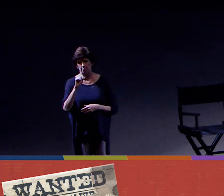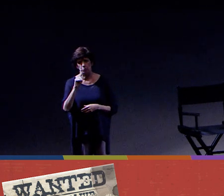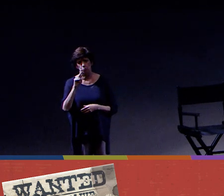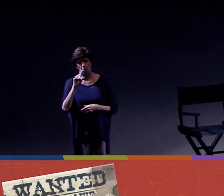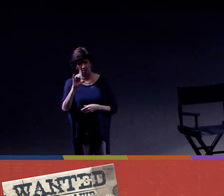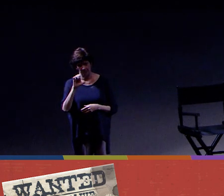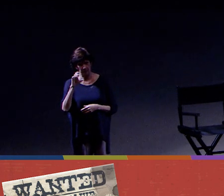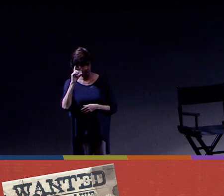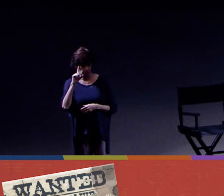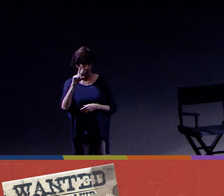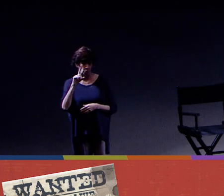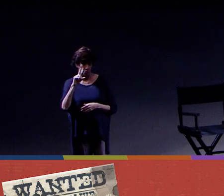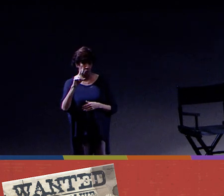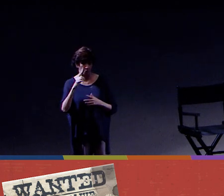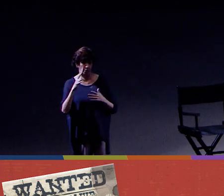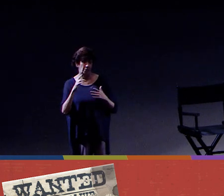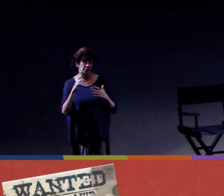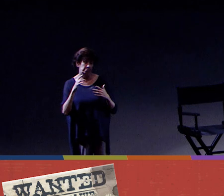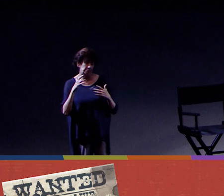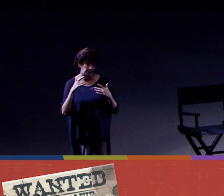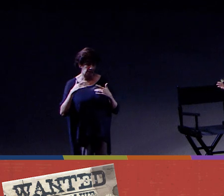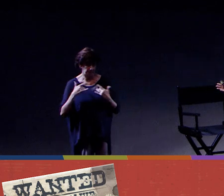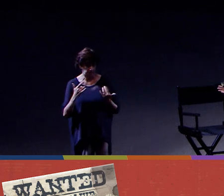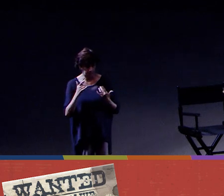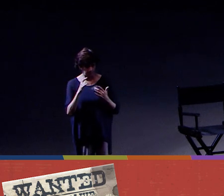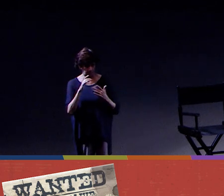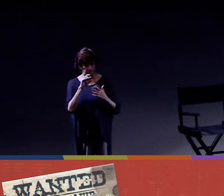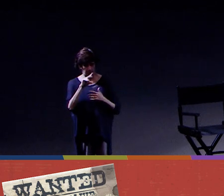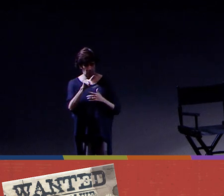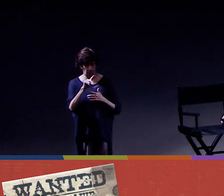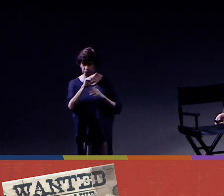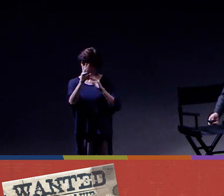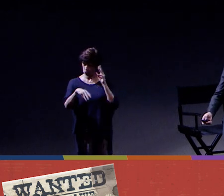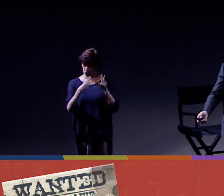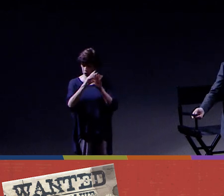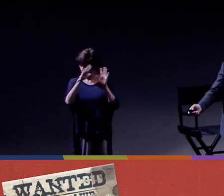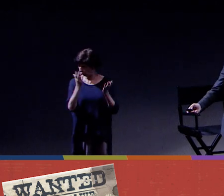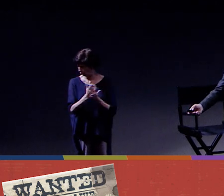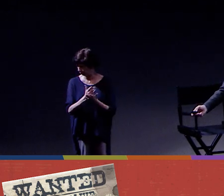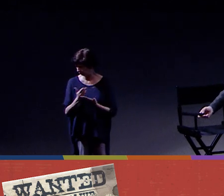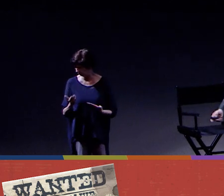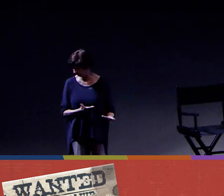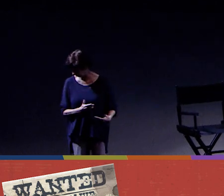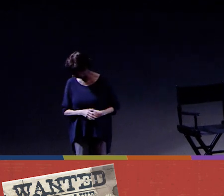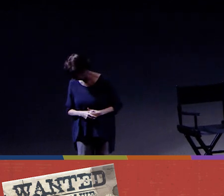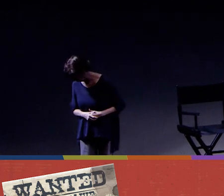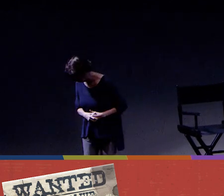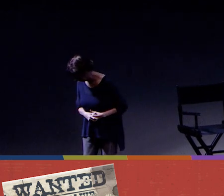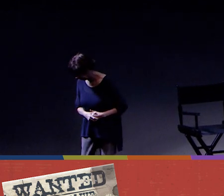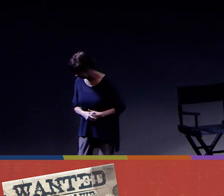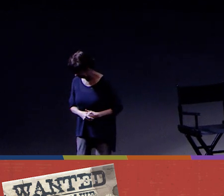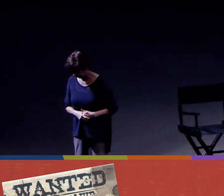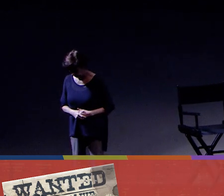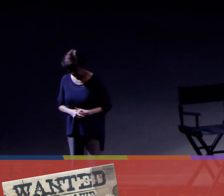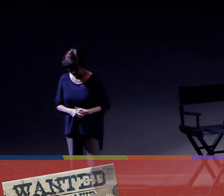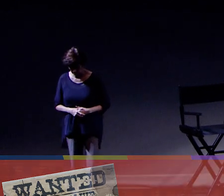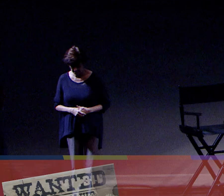parks worldwide. Let's welcome Garner Holt. There you go.